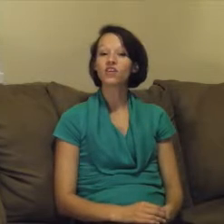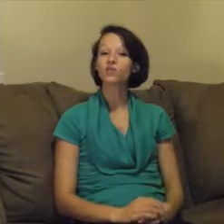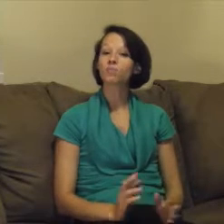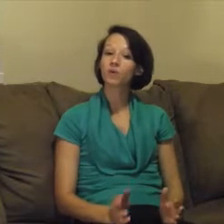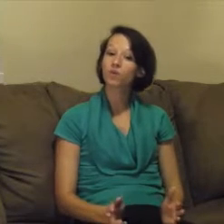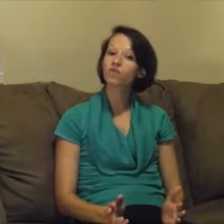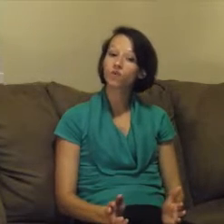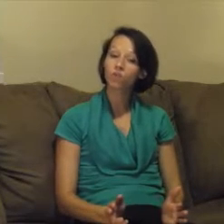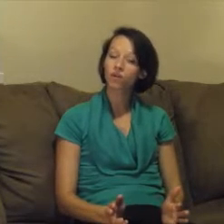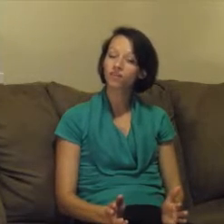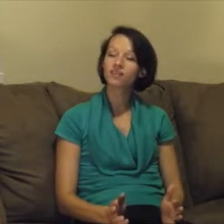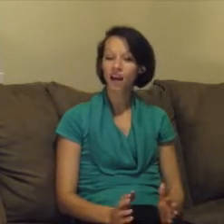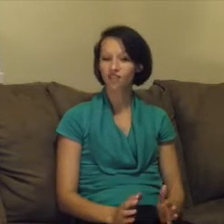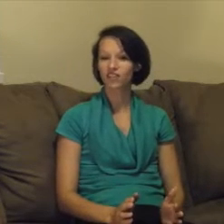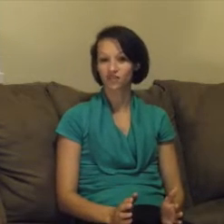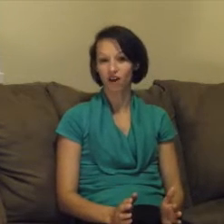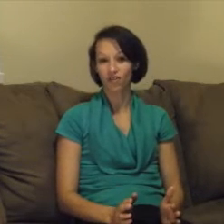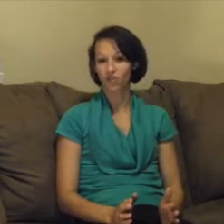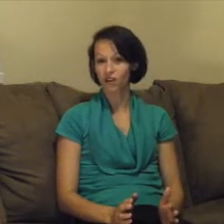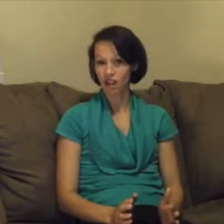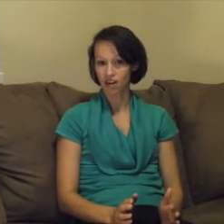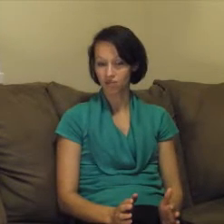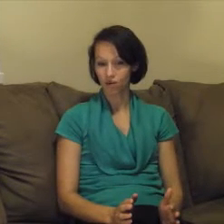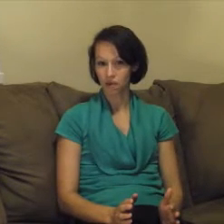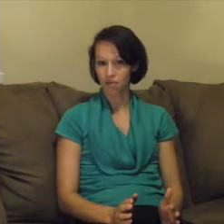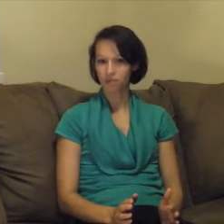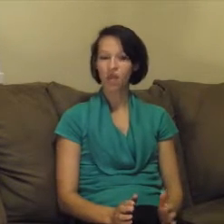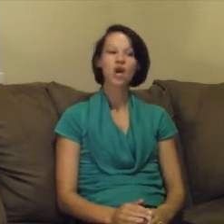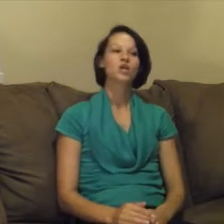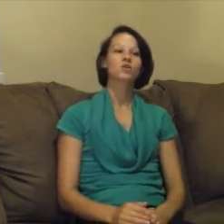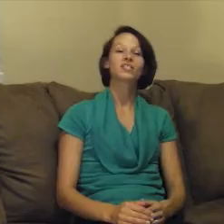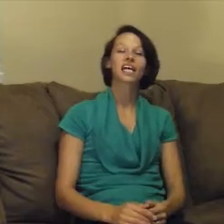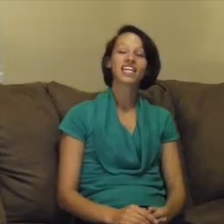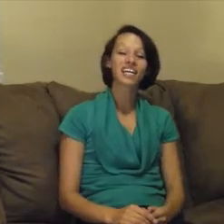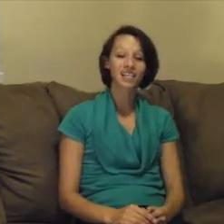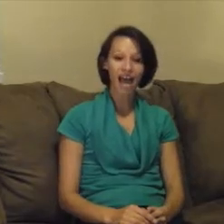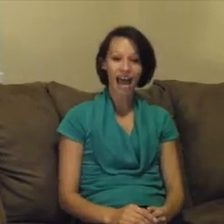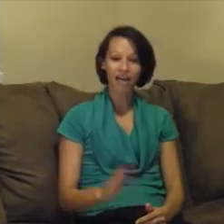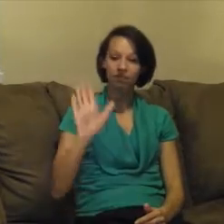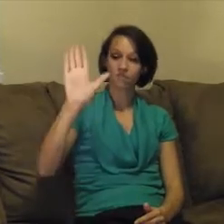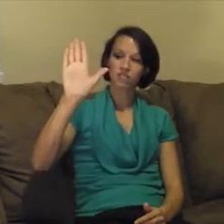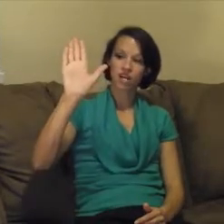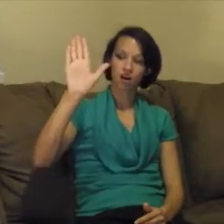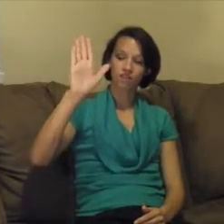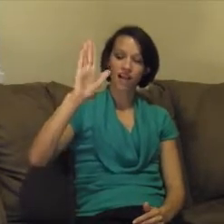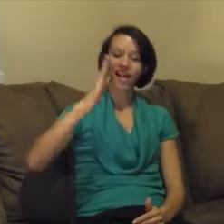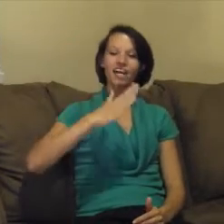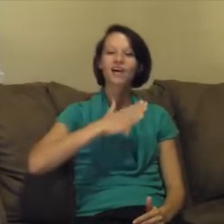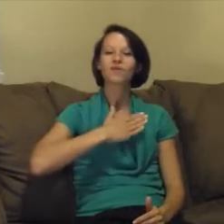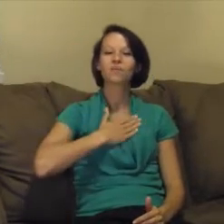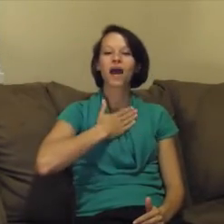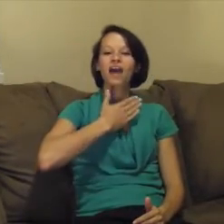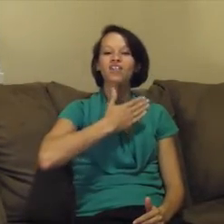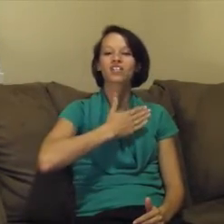this beautiful world Heavenly Father created for me. So to sign glad, we take our flat hand and we pat our